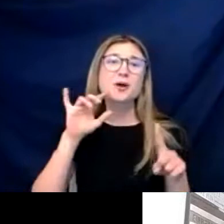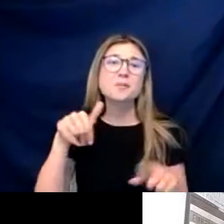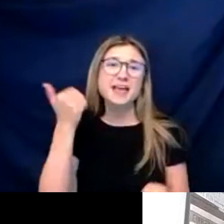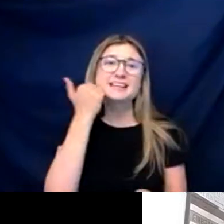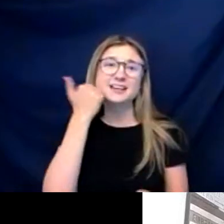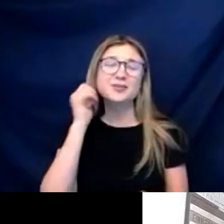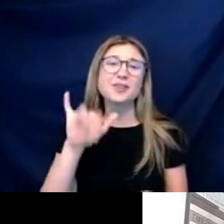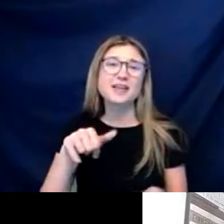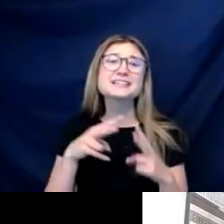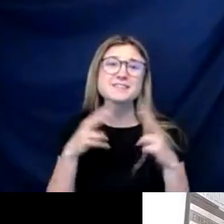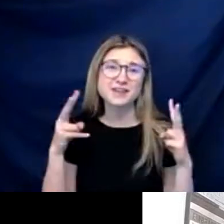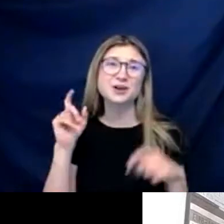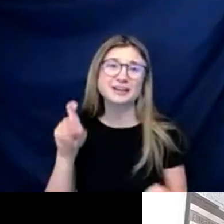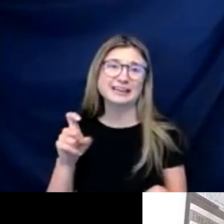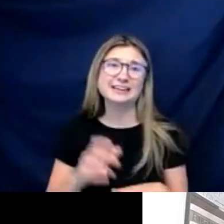needed.